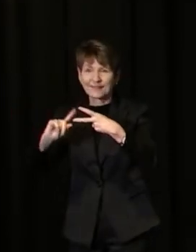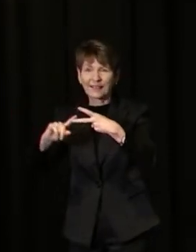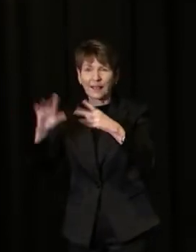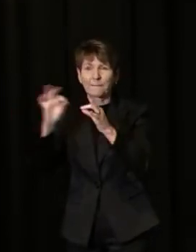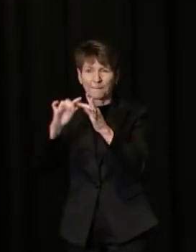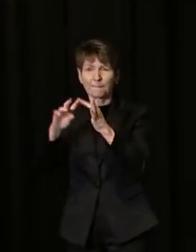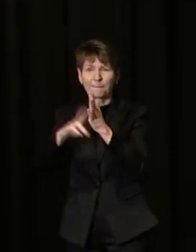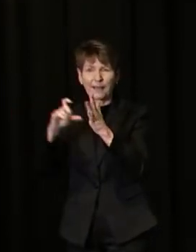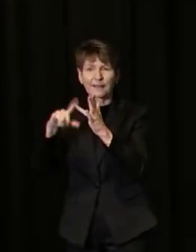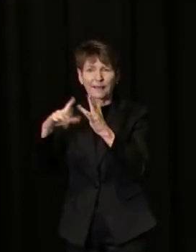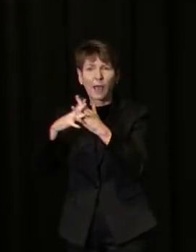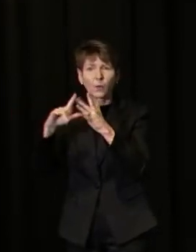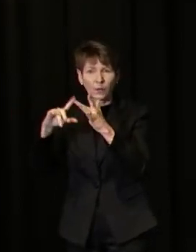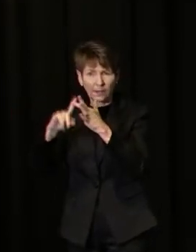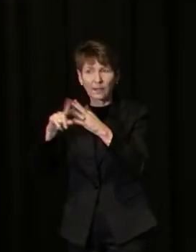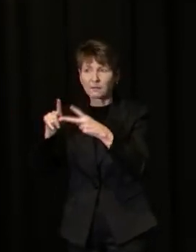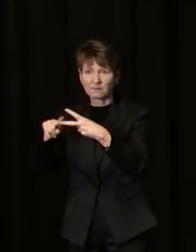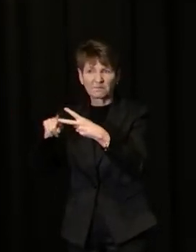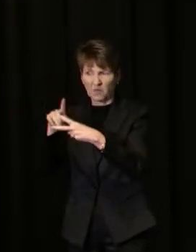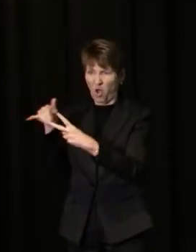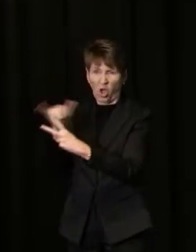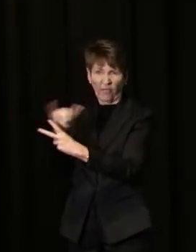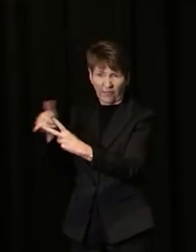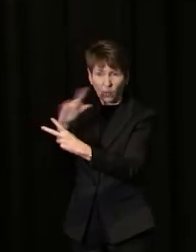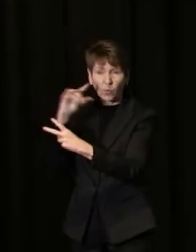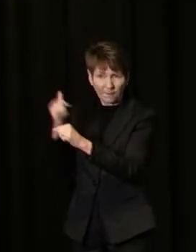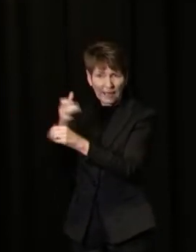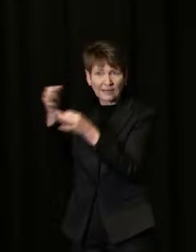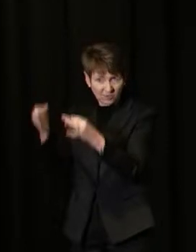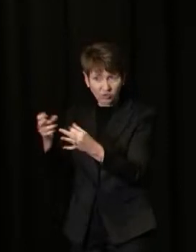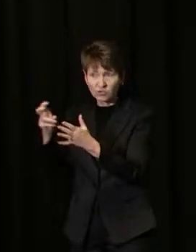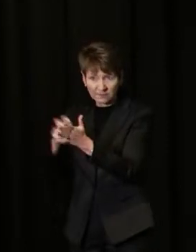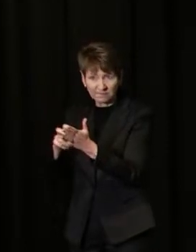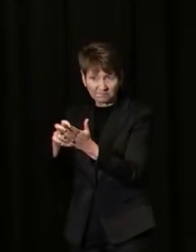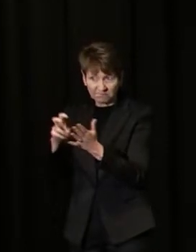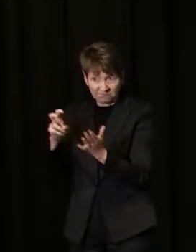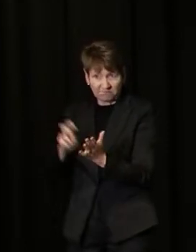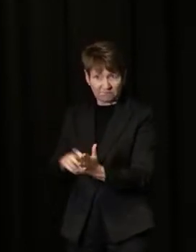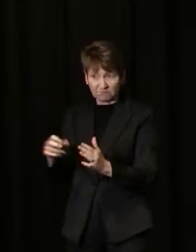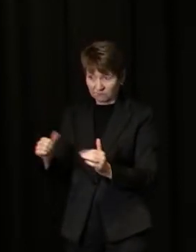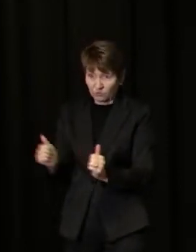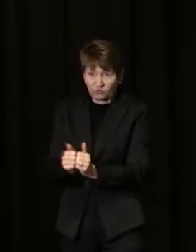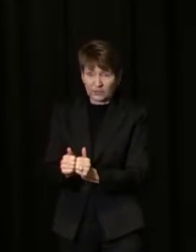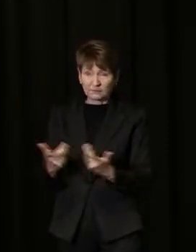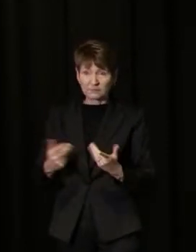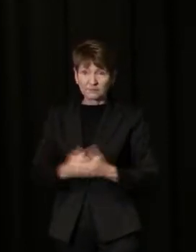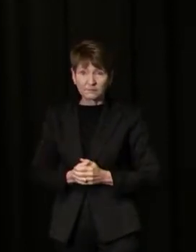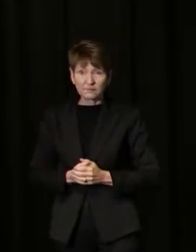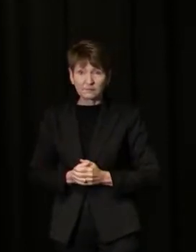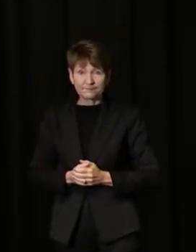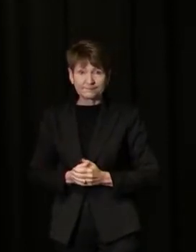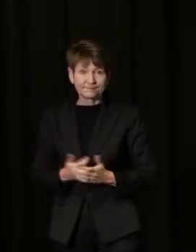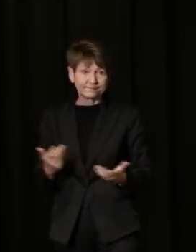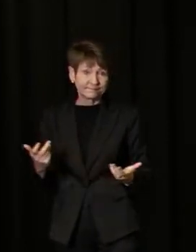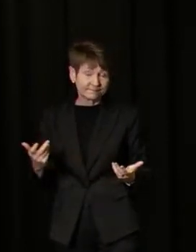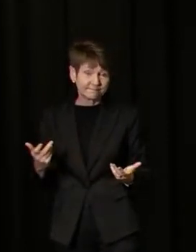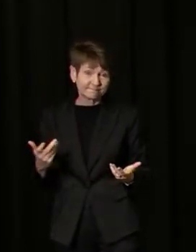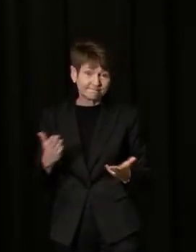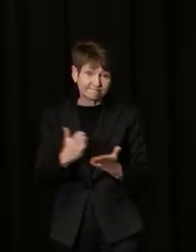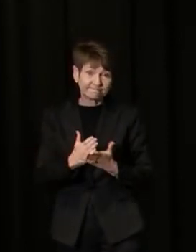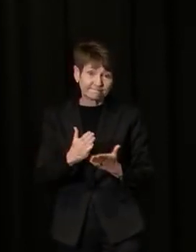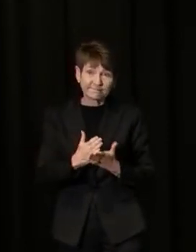of 90%, there's been discussions back and forth. It is something that it's just a fundamental recognition